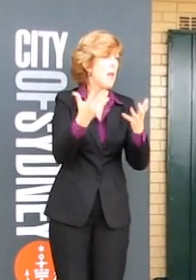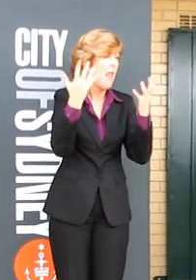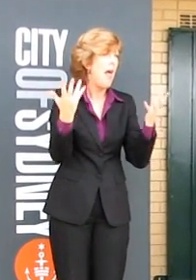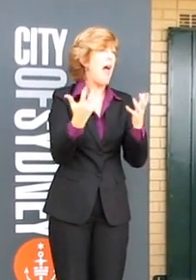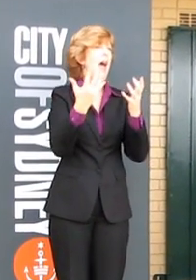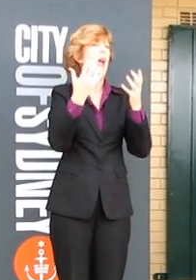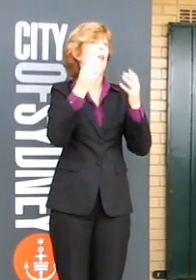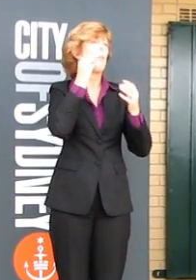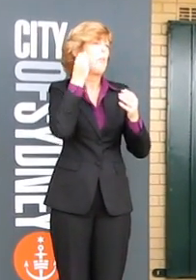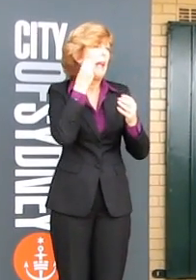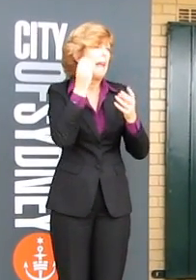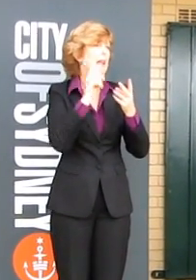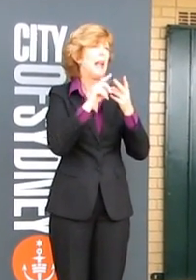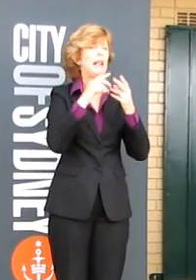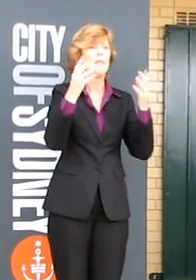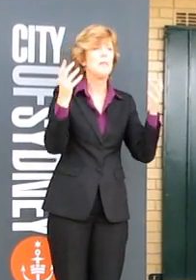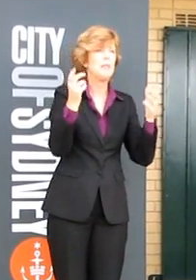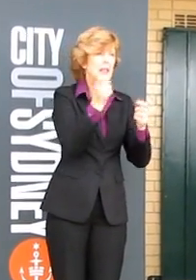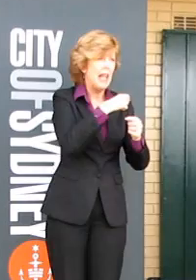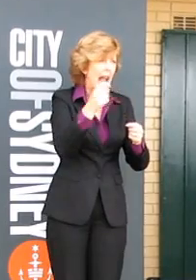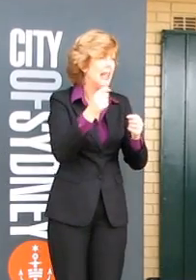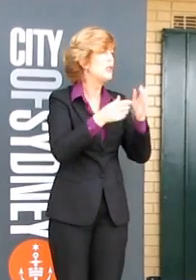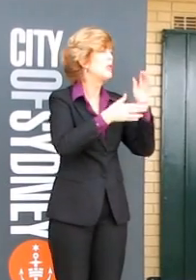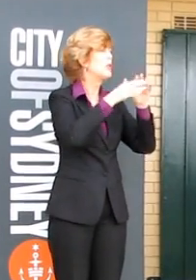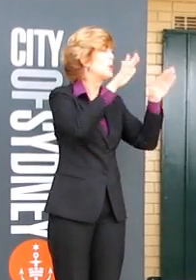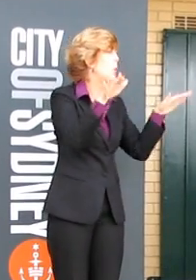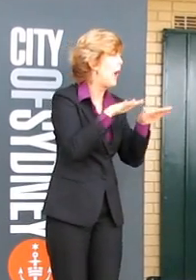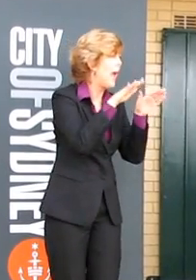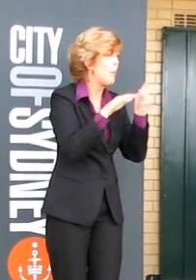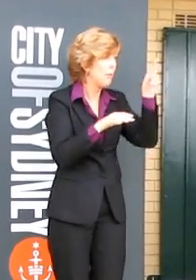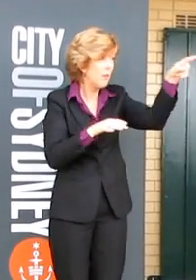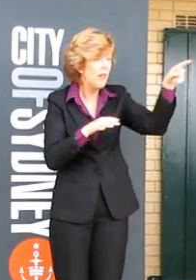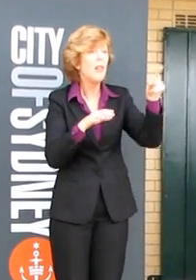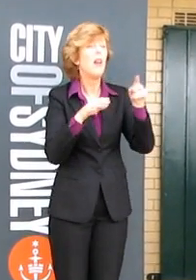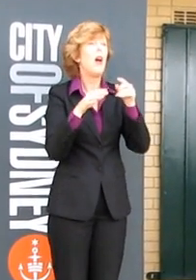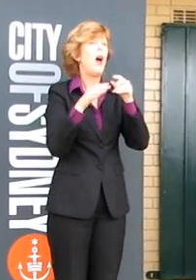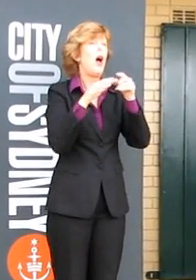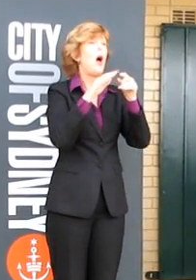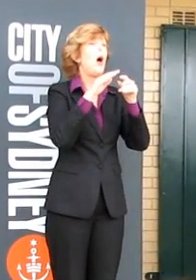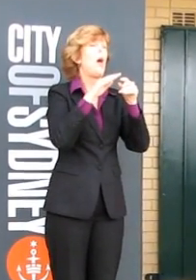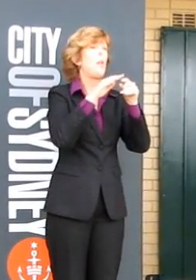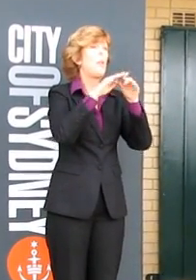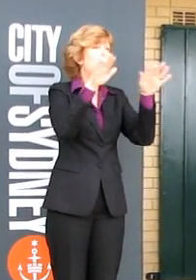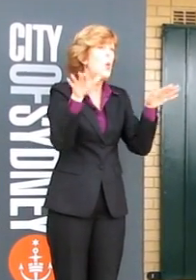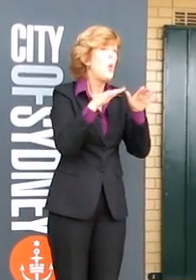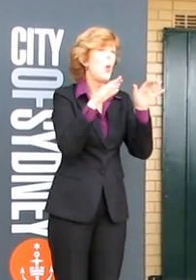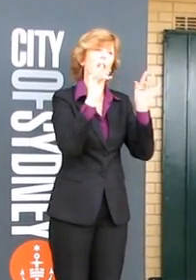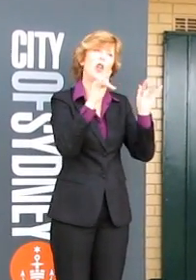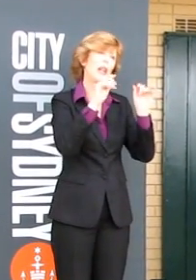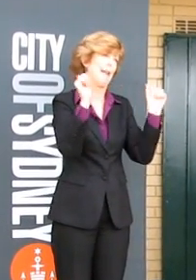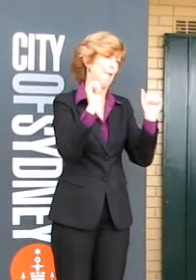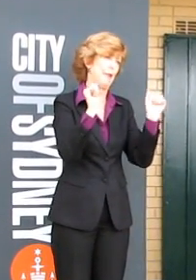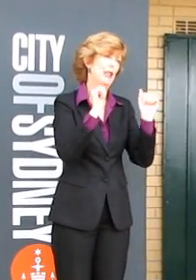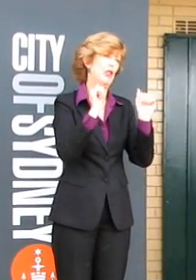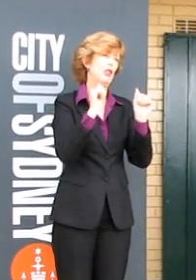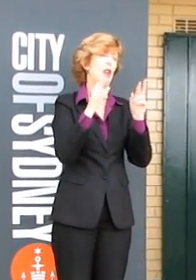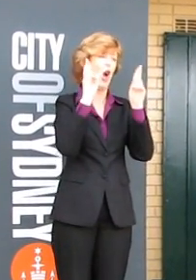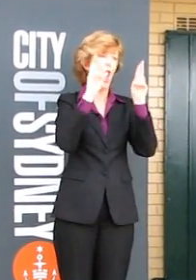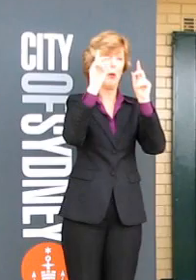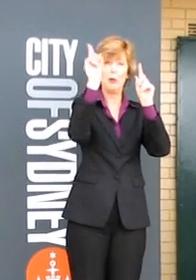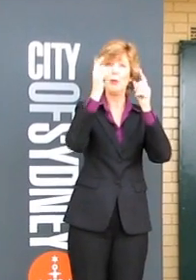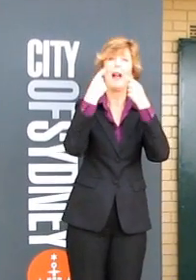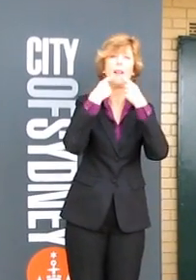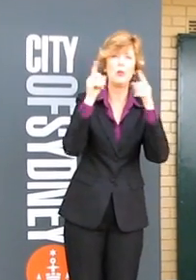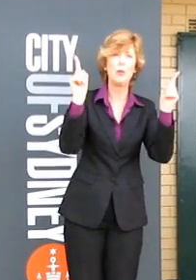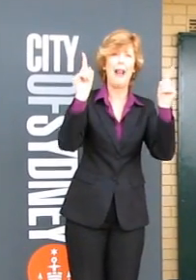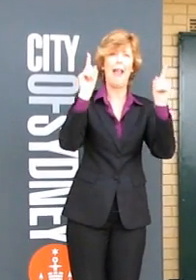play tennis, basketball, go to the pool. The pool is being refurbished, and what we'd hoped to do today was actually open the park and all the